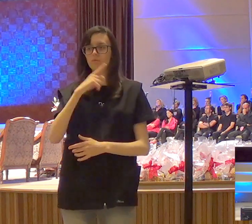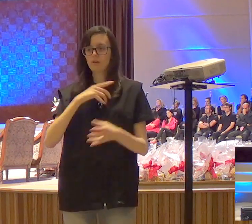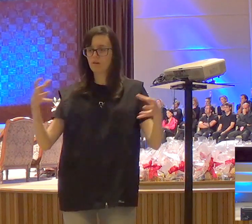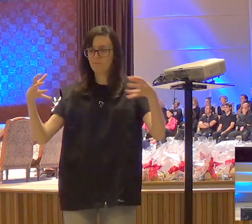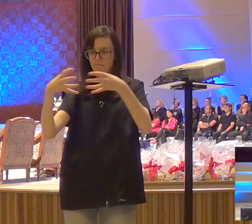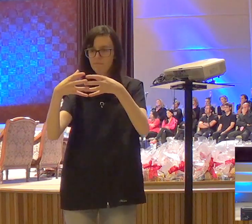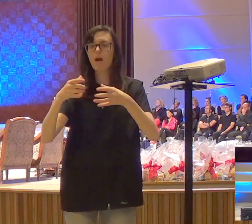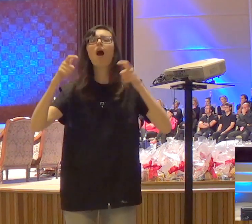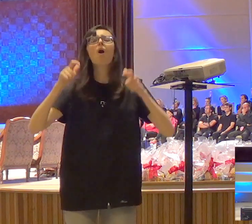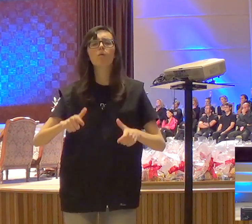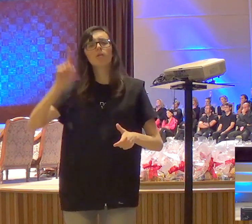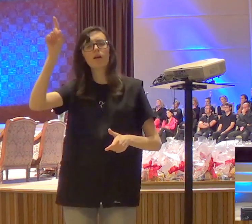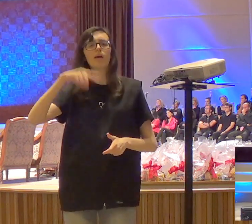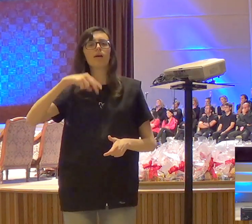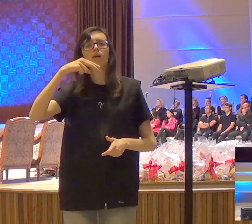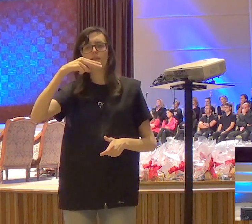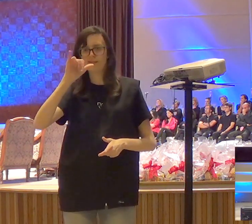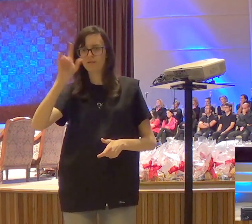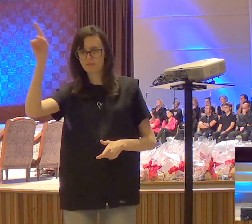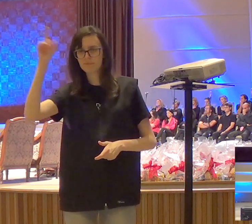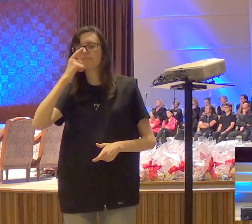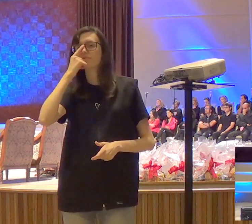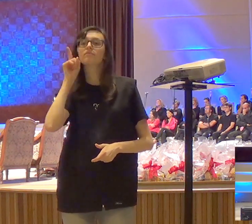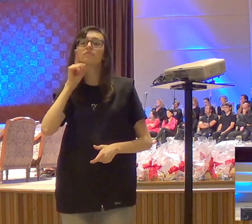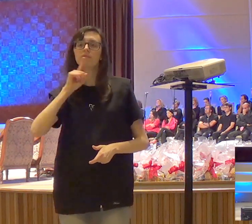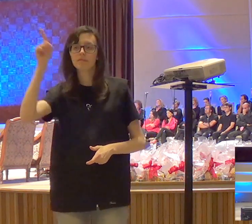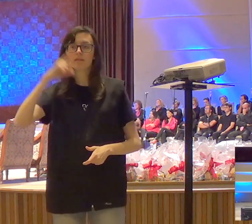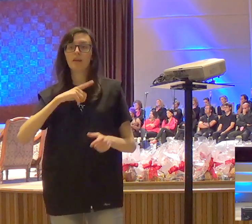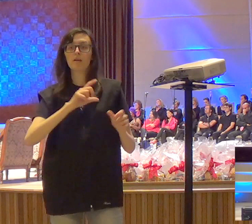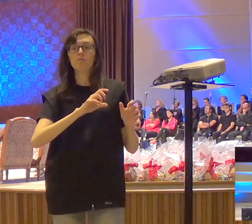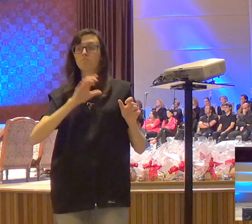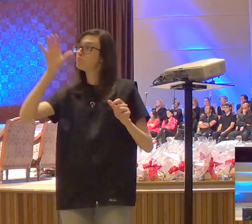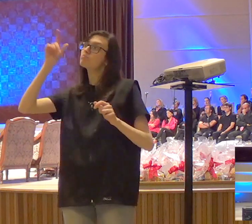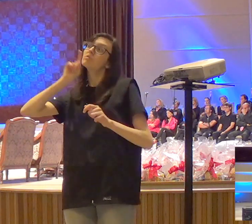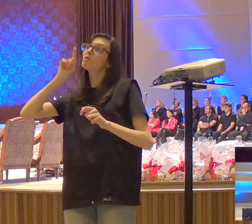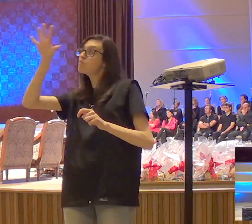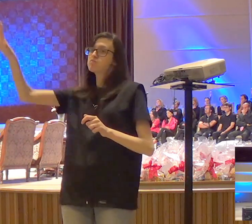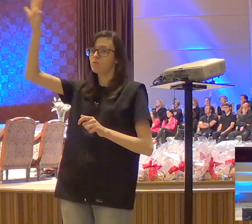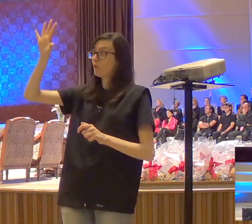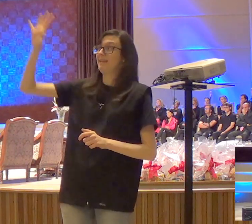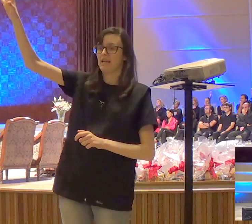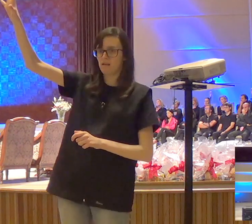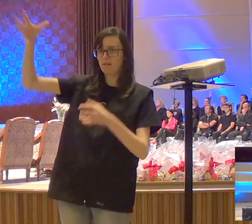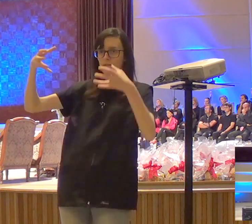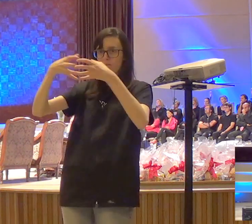organization. Ela está localizada em Nova York, mas ela é uma organização nacional. We serve men and women in prisons all over